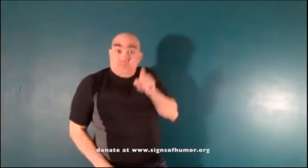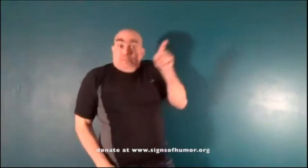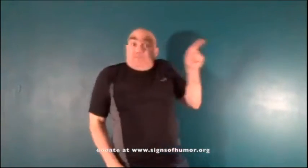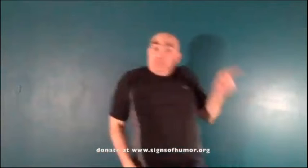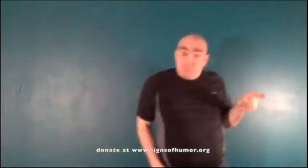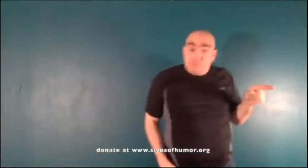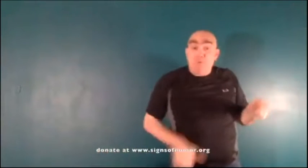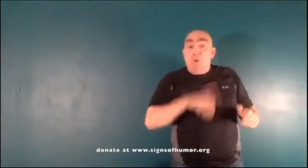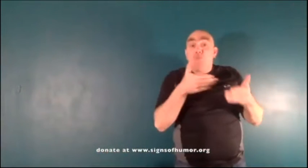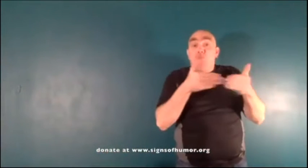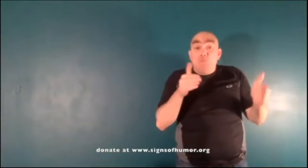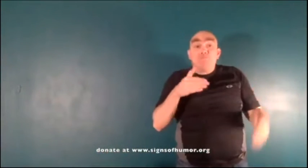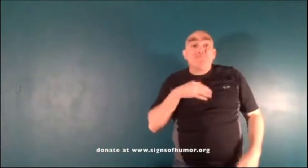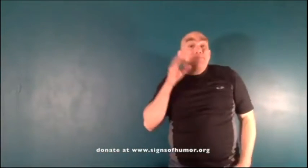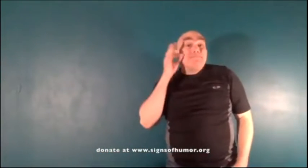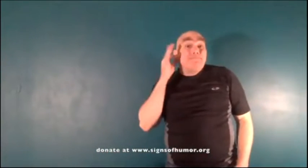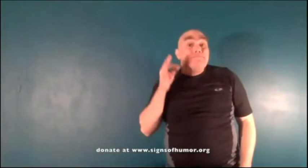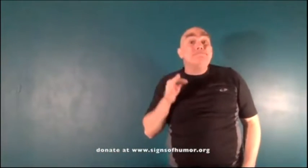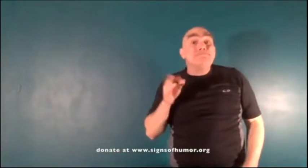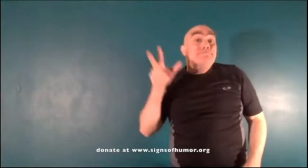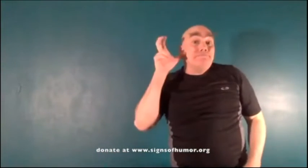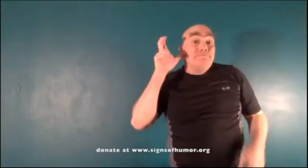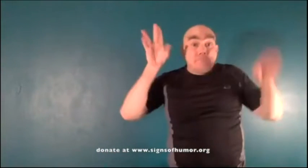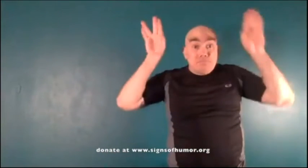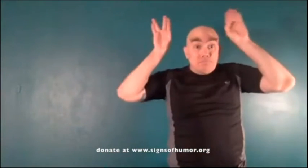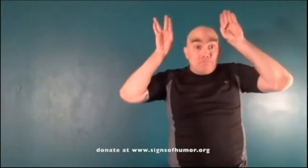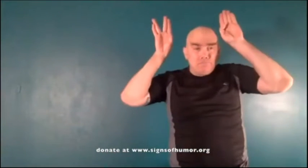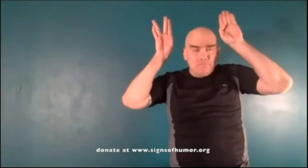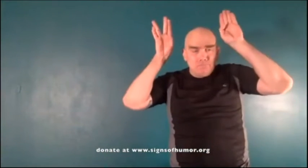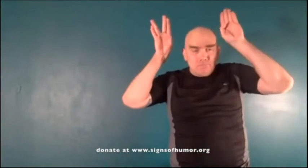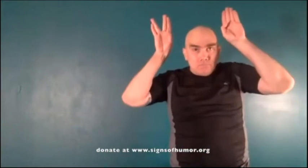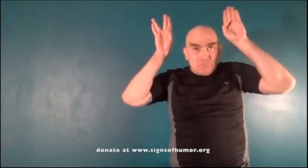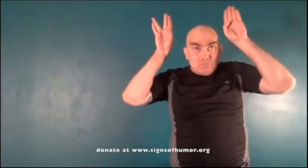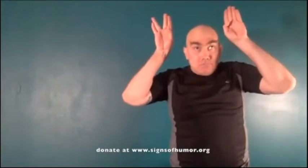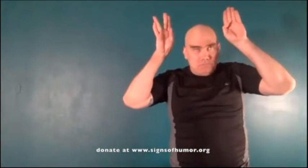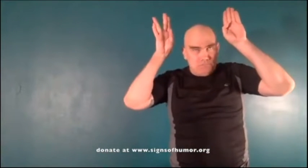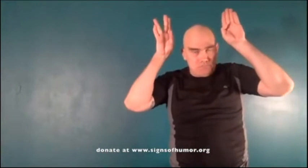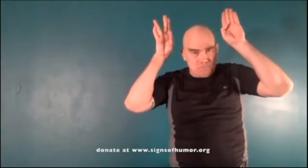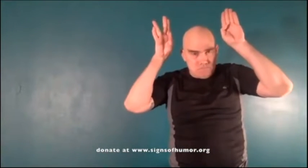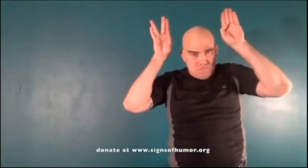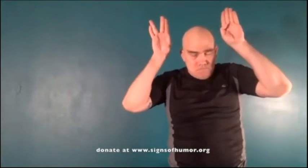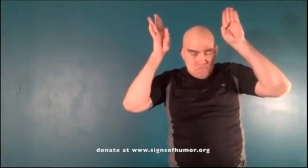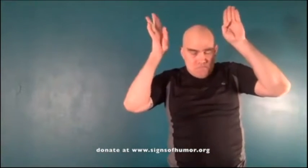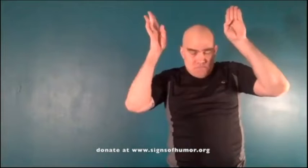we're yelling and signing. My cat is in the other room, doing what cats